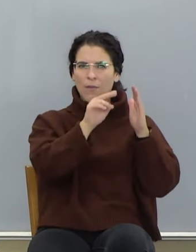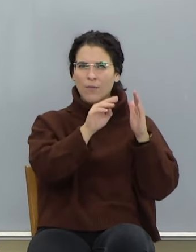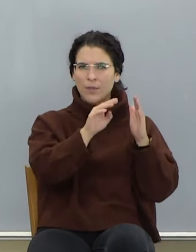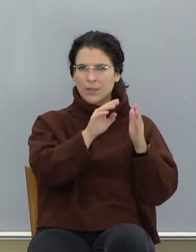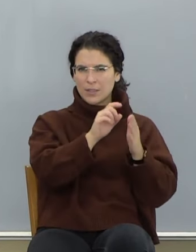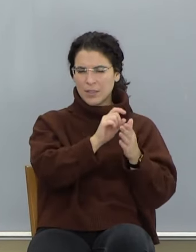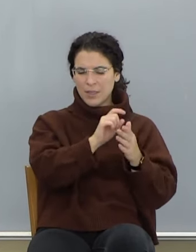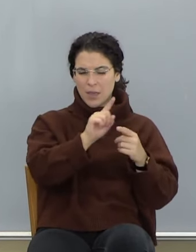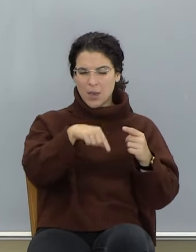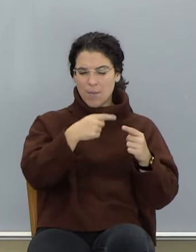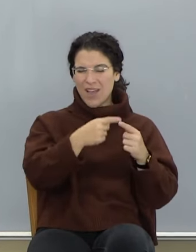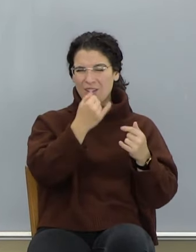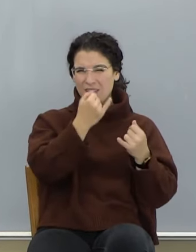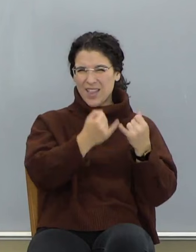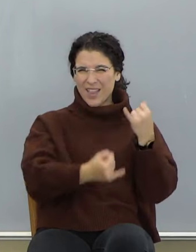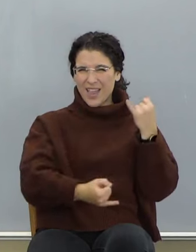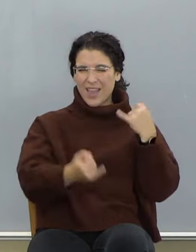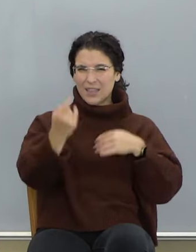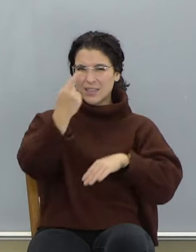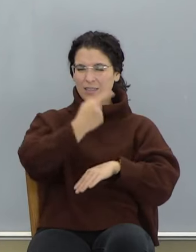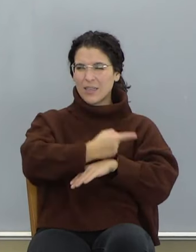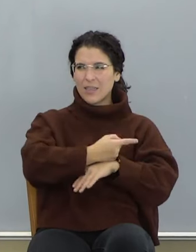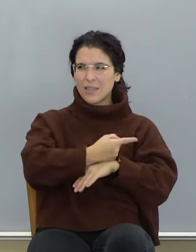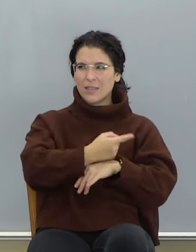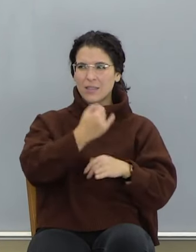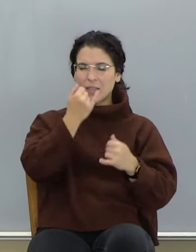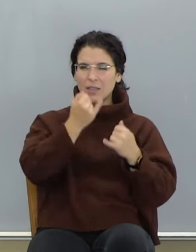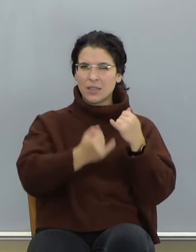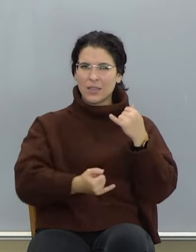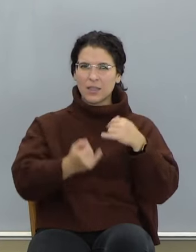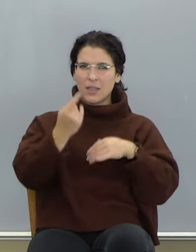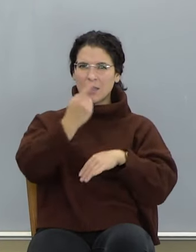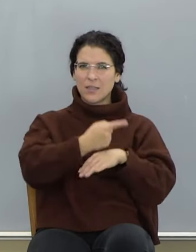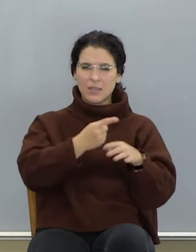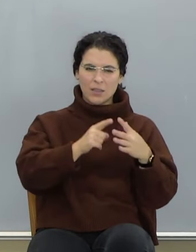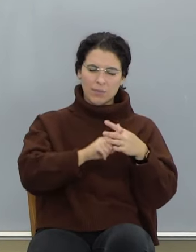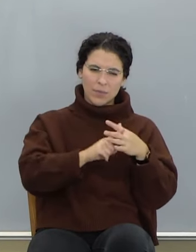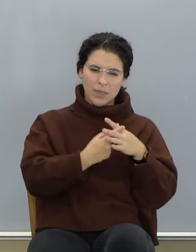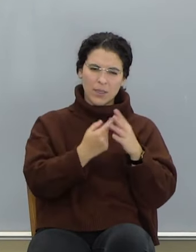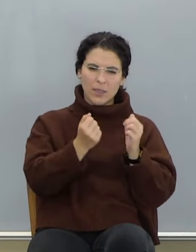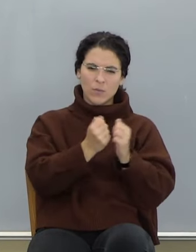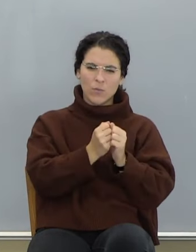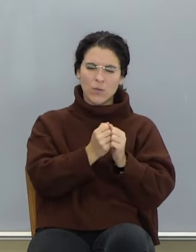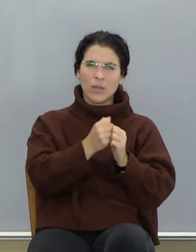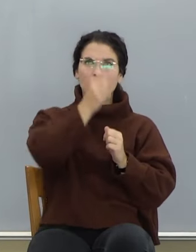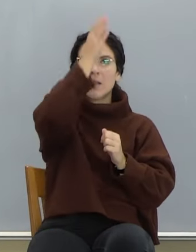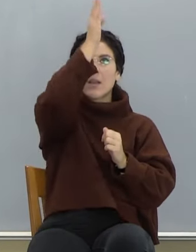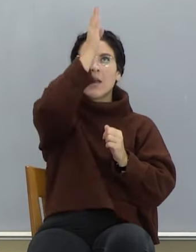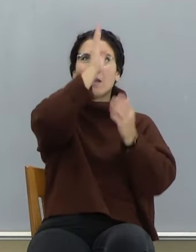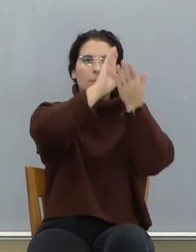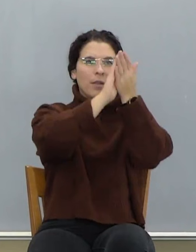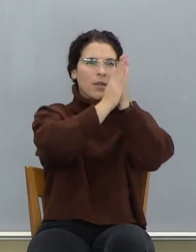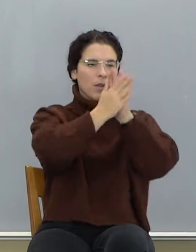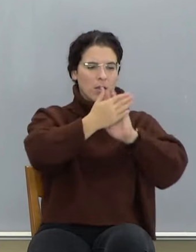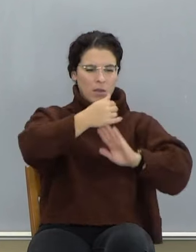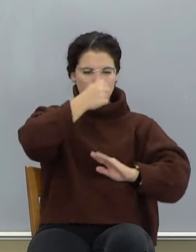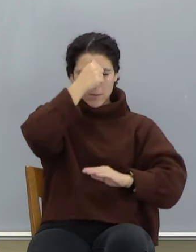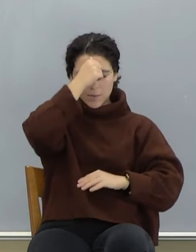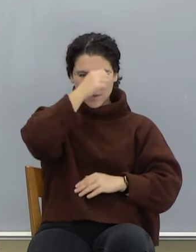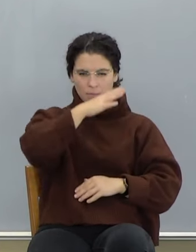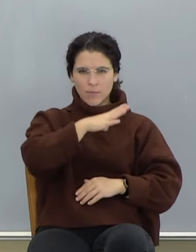the last days. The last days begin with the incarnation of Jesus